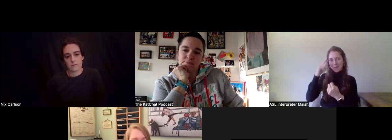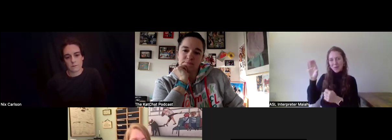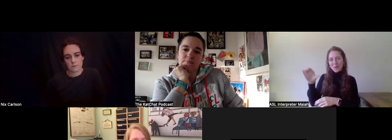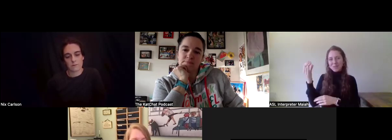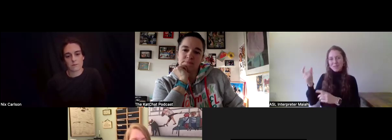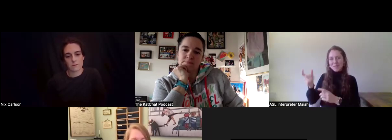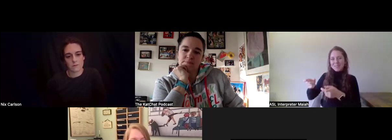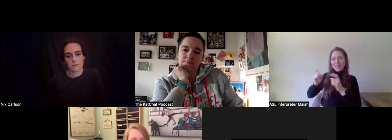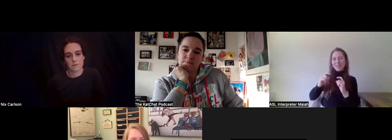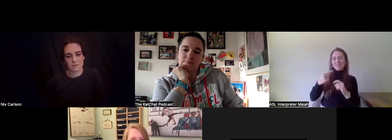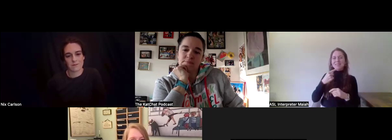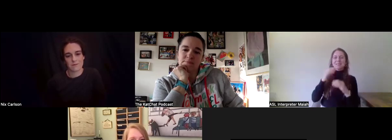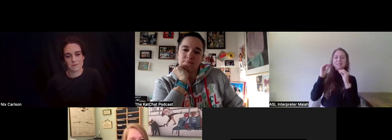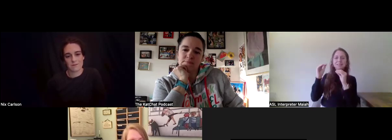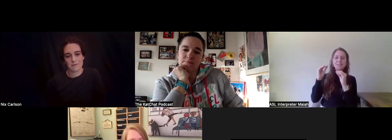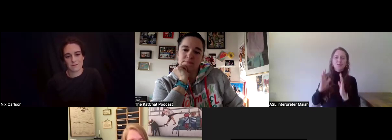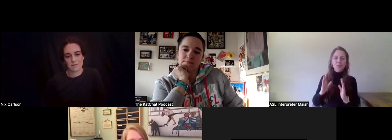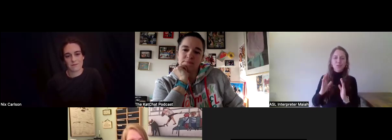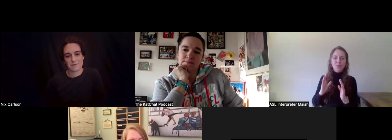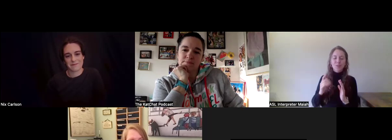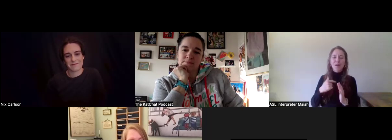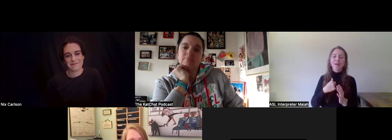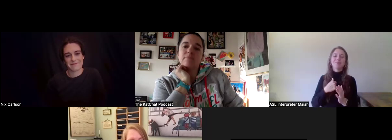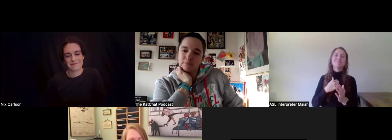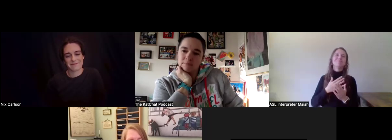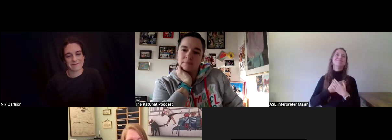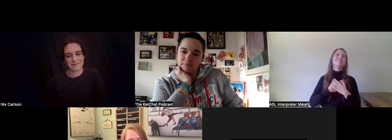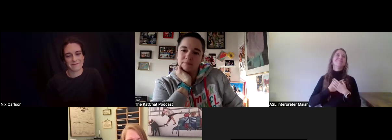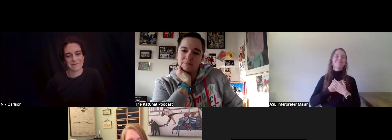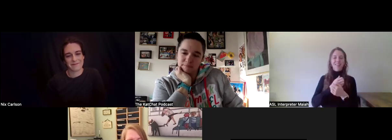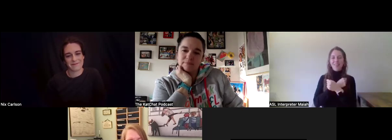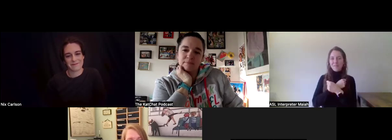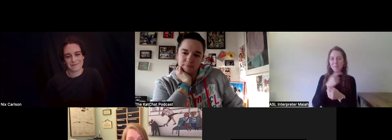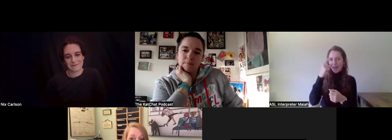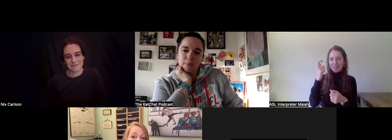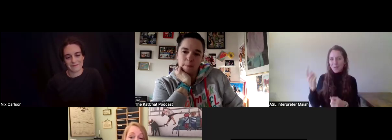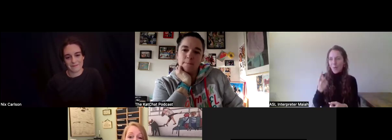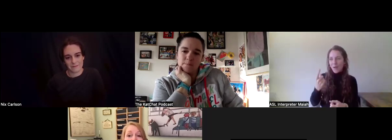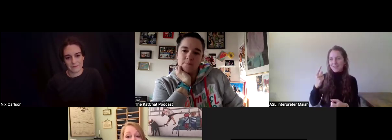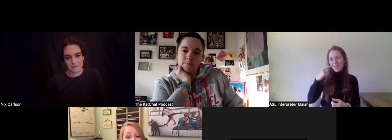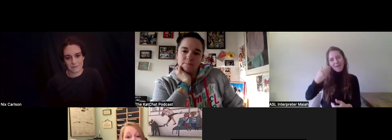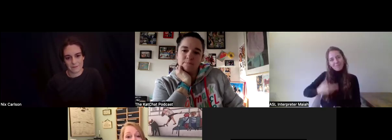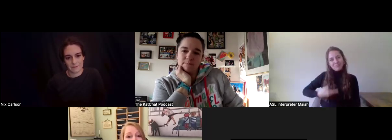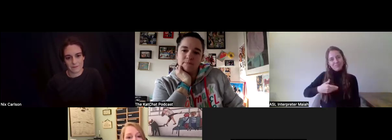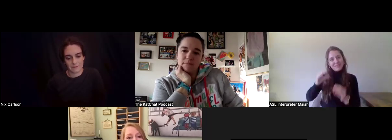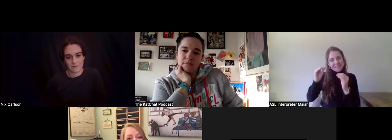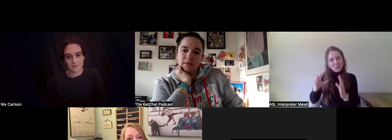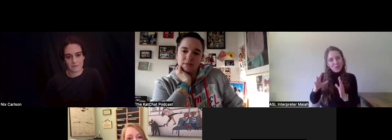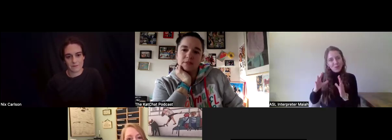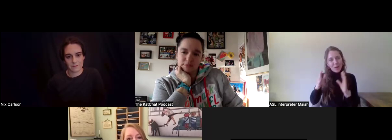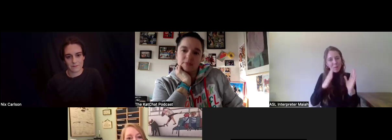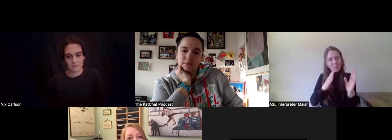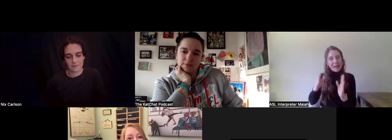says teacher. And I love it because I always saw myself as a teacher and thought that's what I was actually going to do before I got